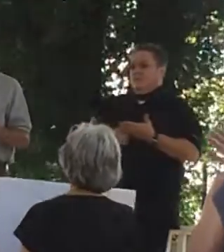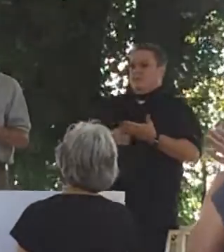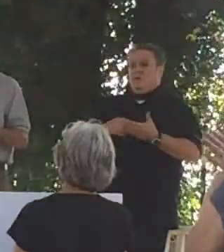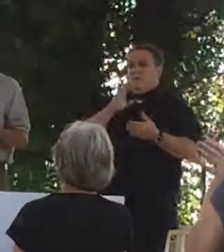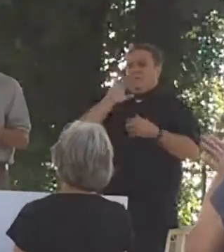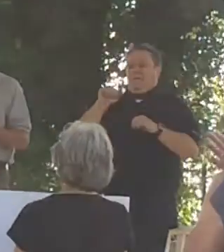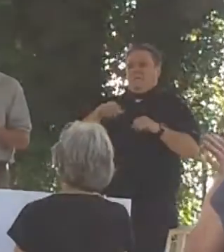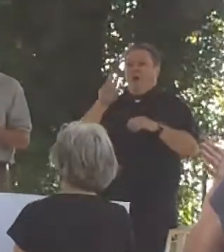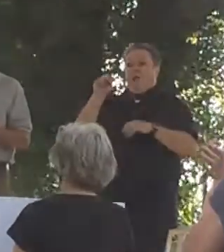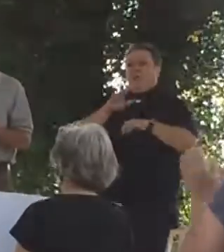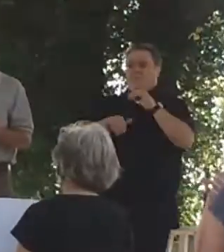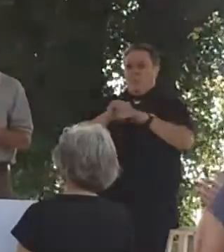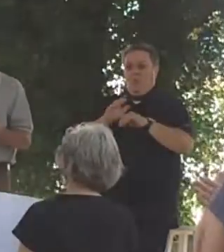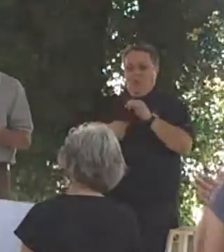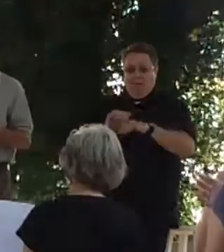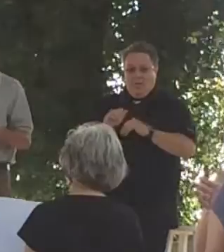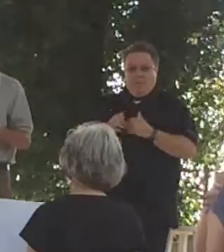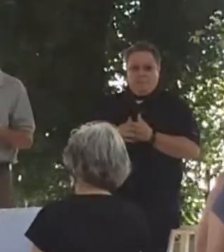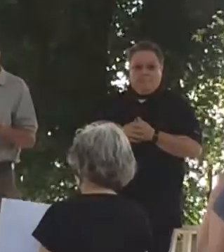These discussions, albeit uncomfortable,